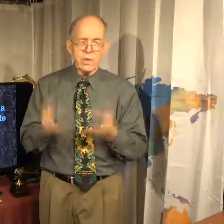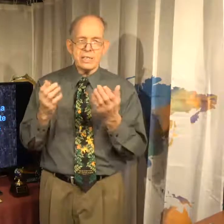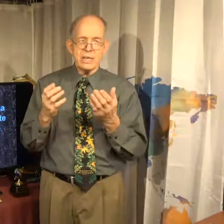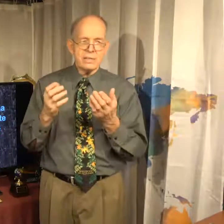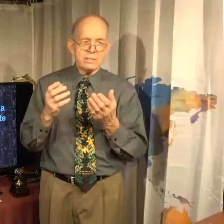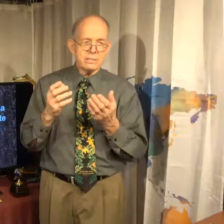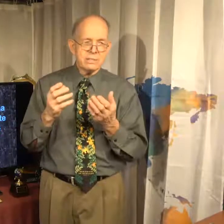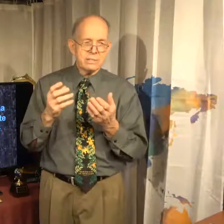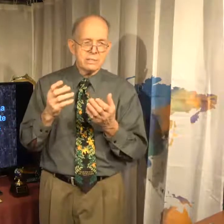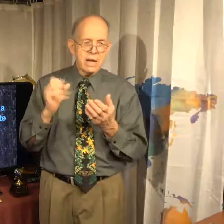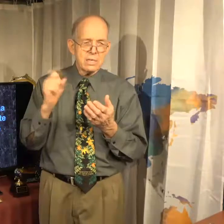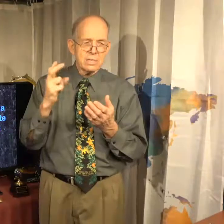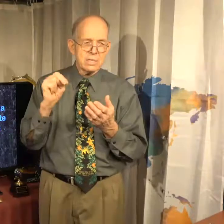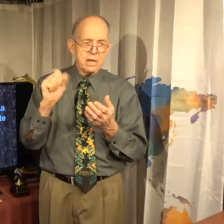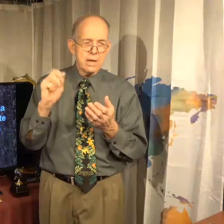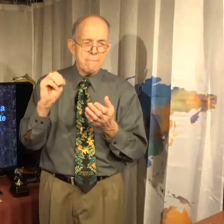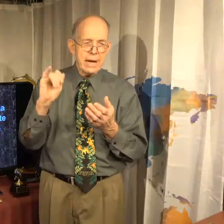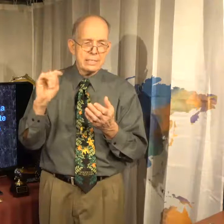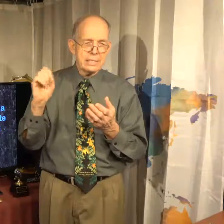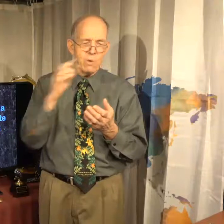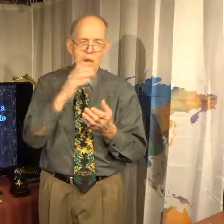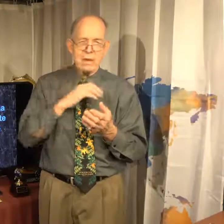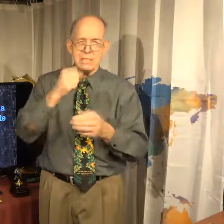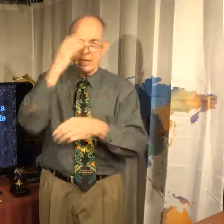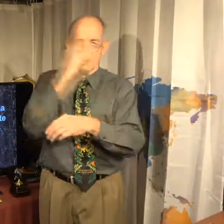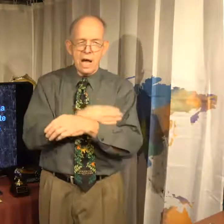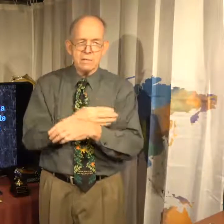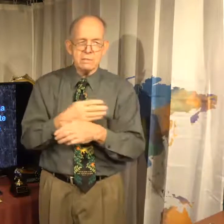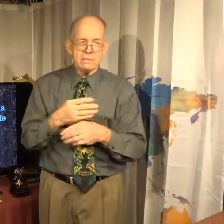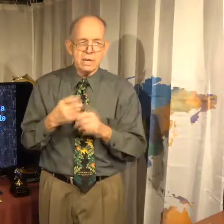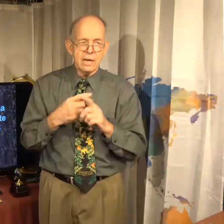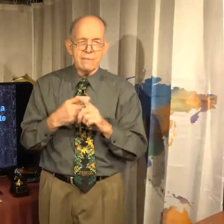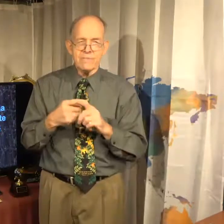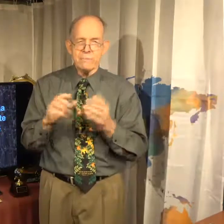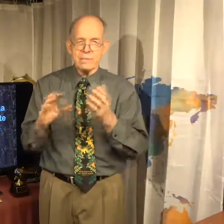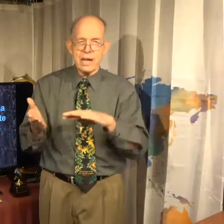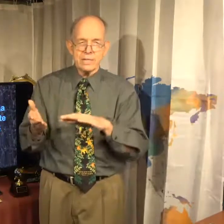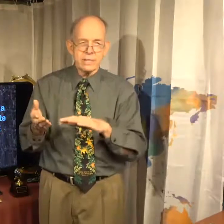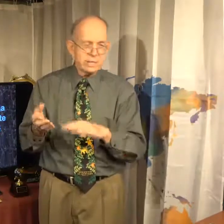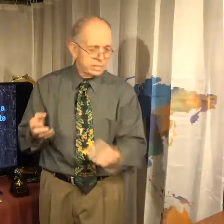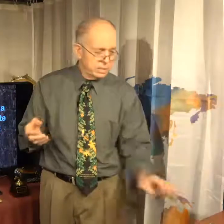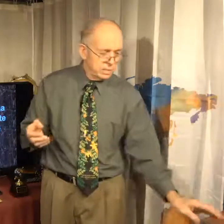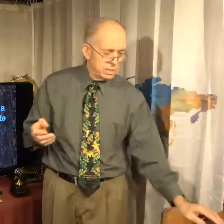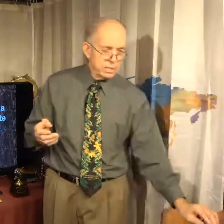raising the Shunammite woman's son from the dead.